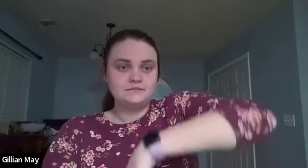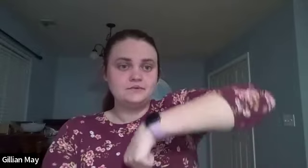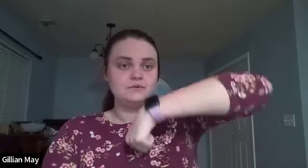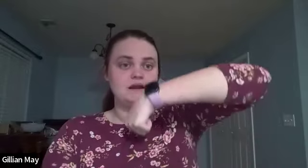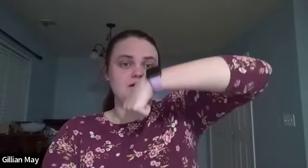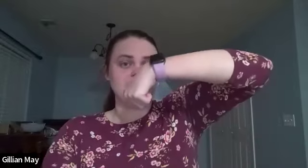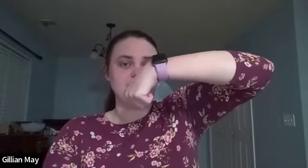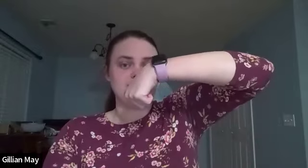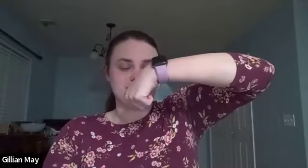Proud.